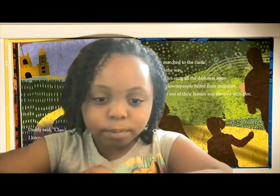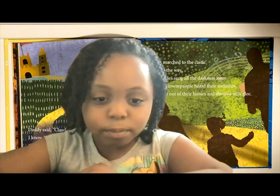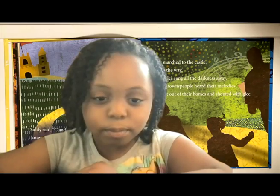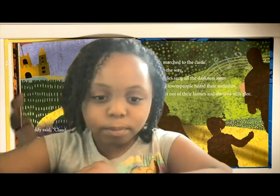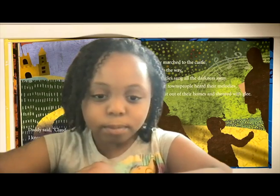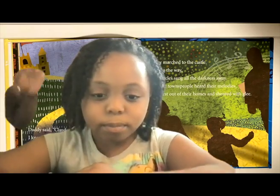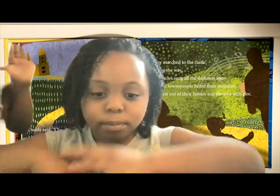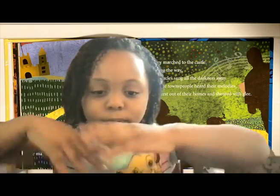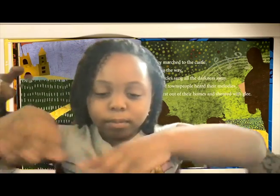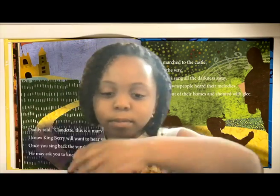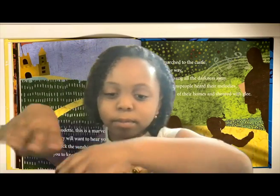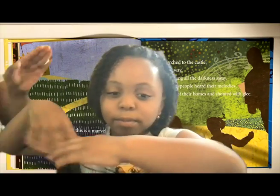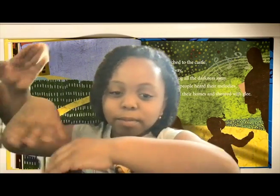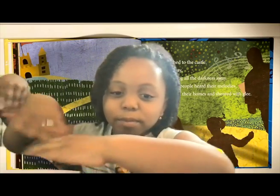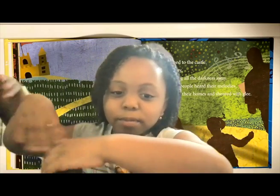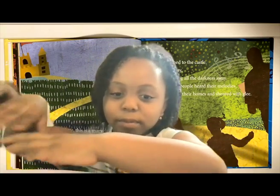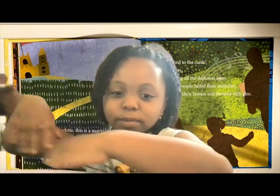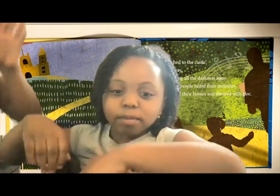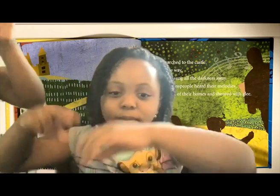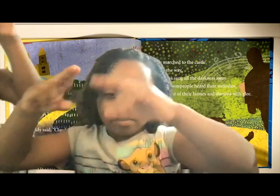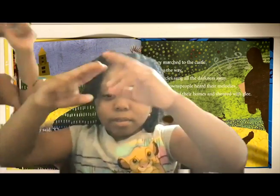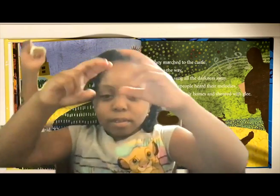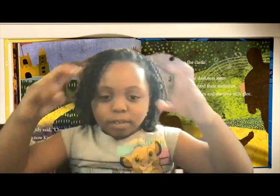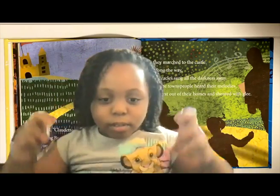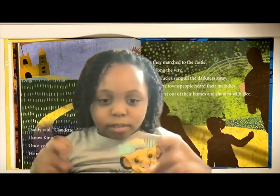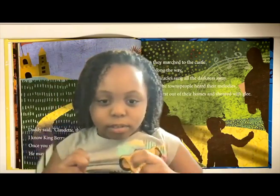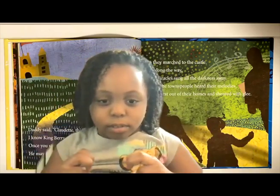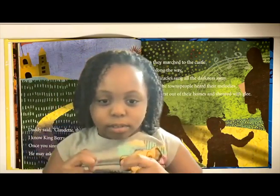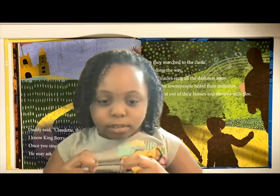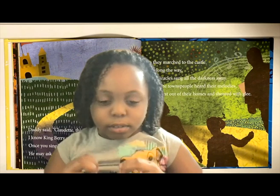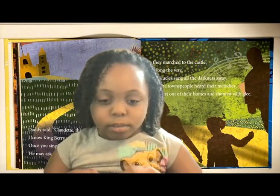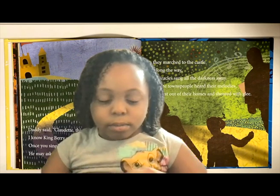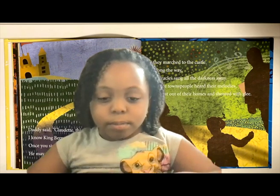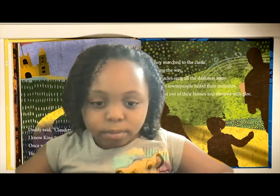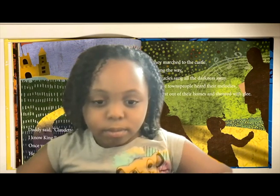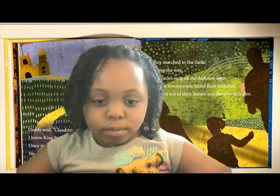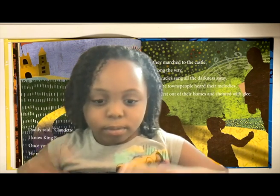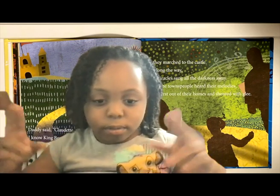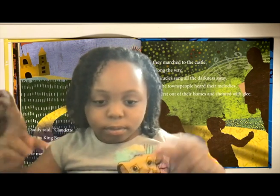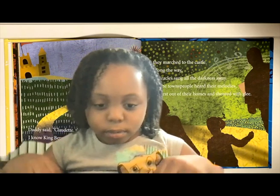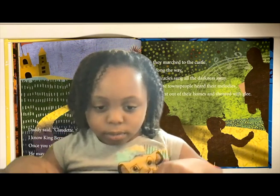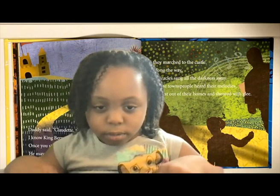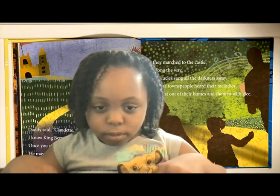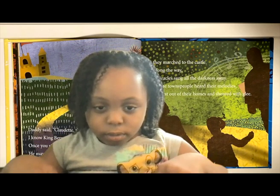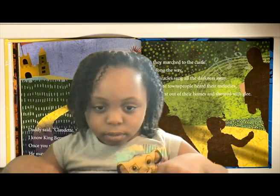So they marched to the castle all along the way. The miracles sang all the darkness